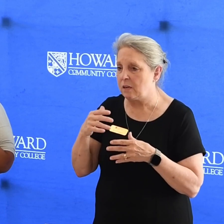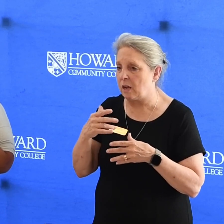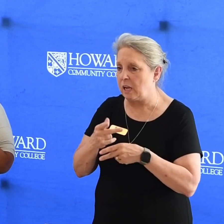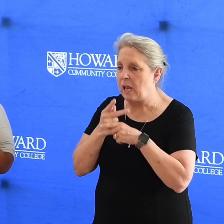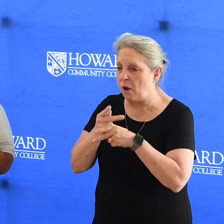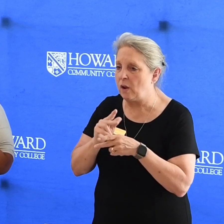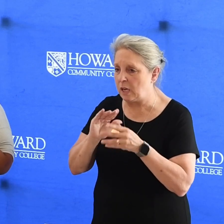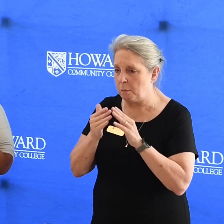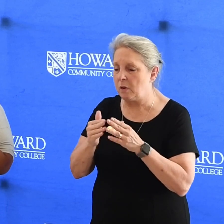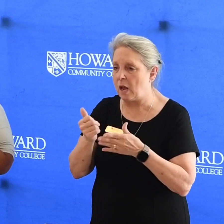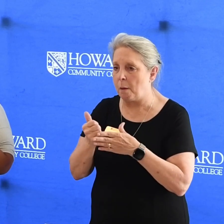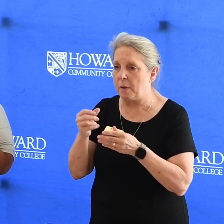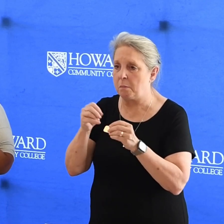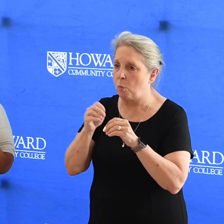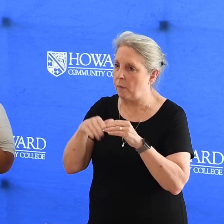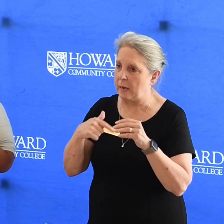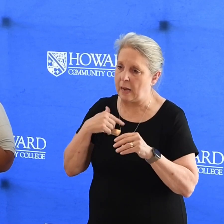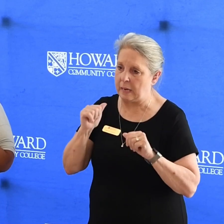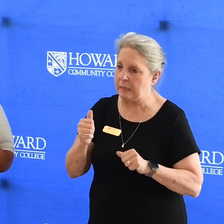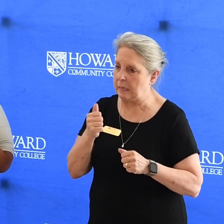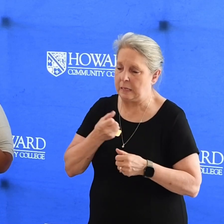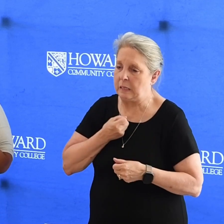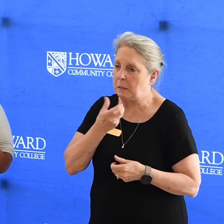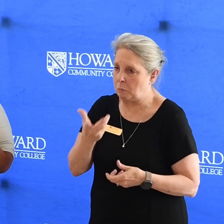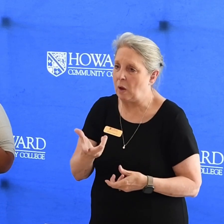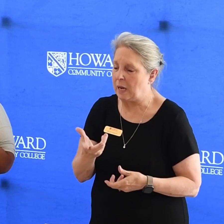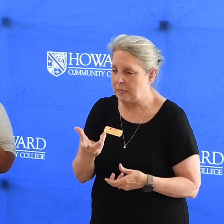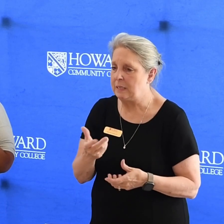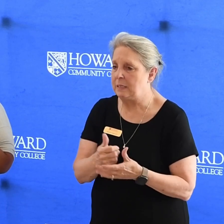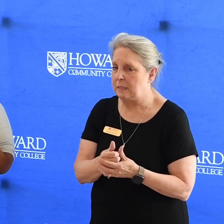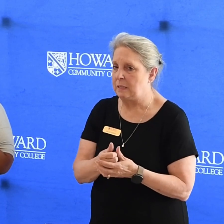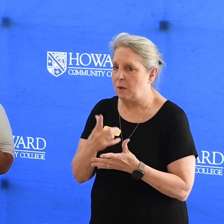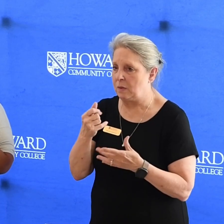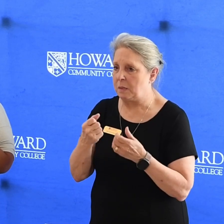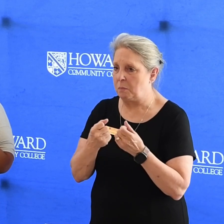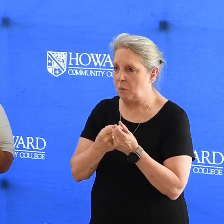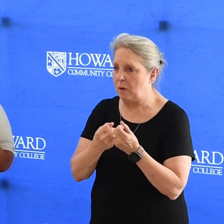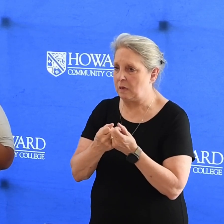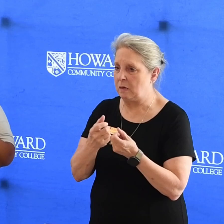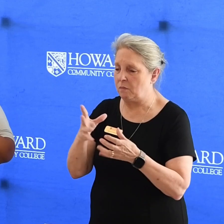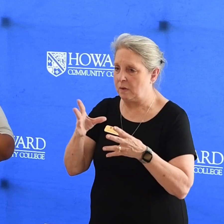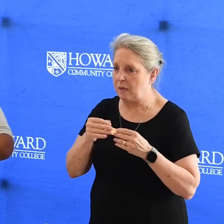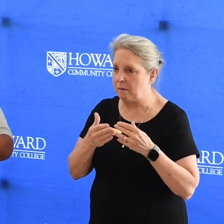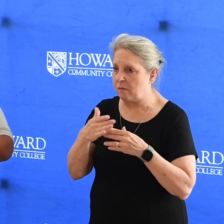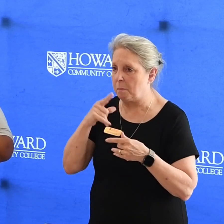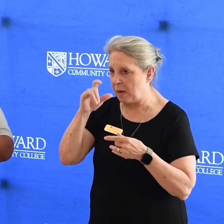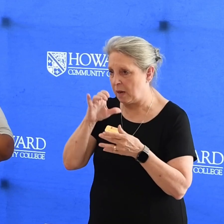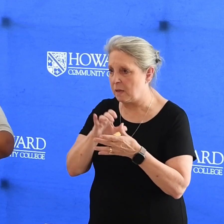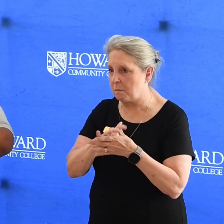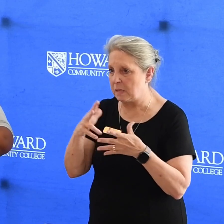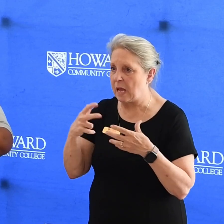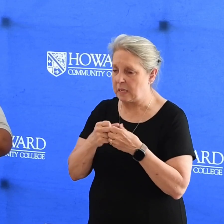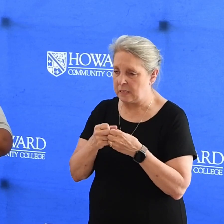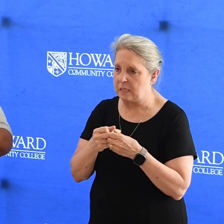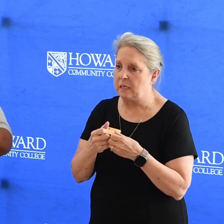helped us more than I can say, as well as the support we receive after my husband's accident.